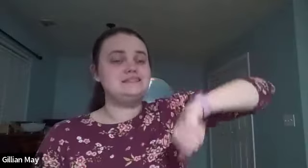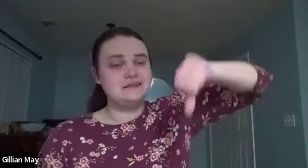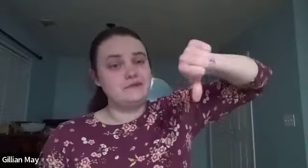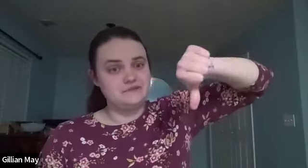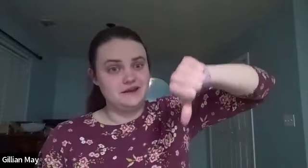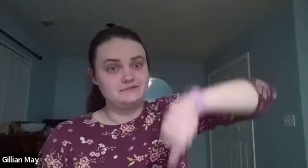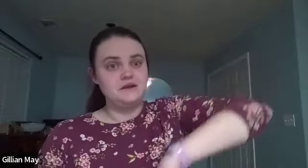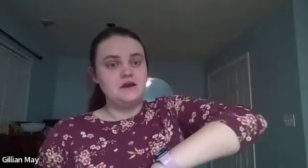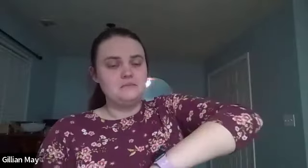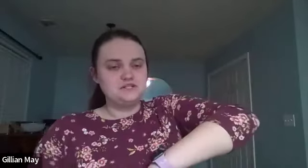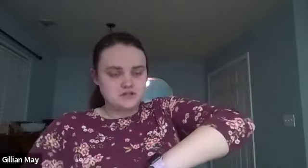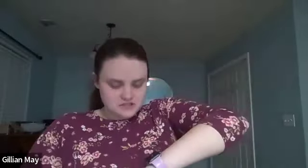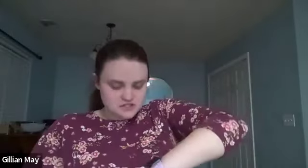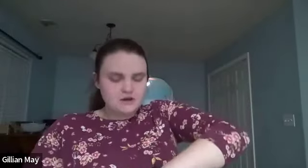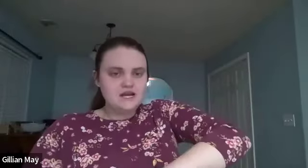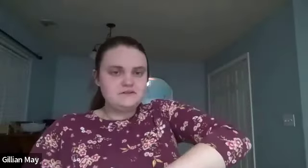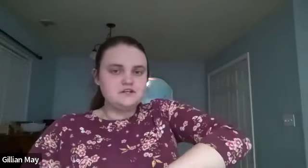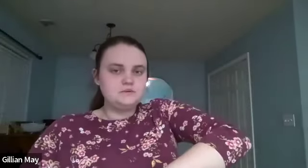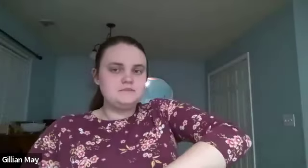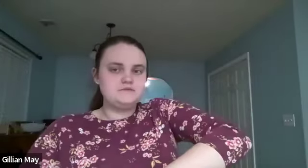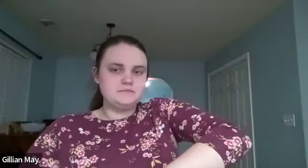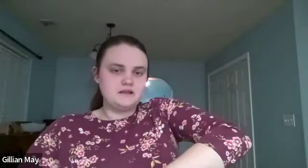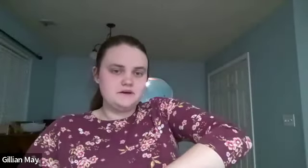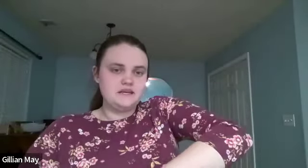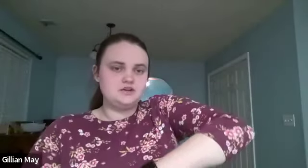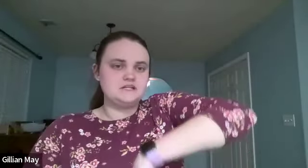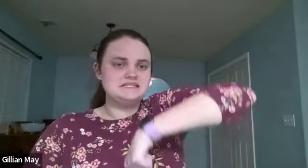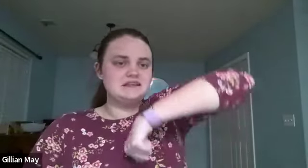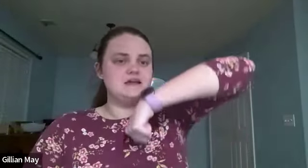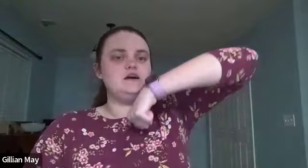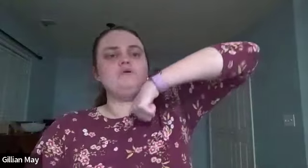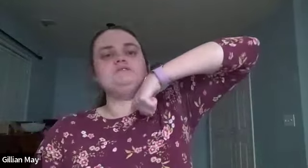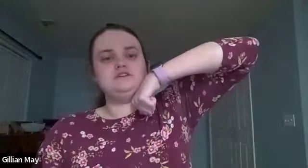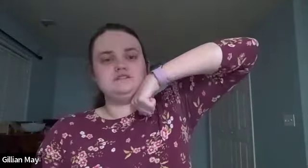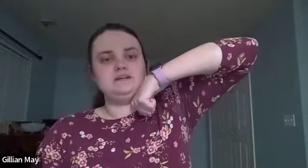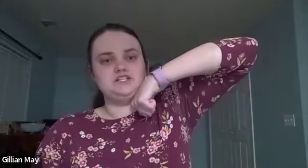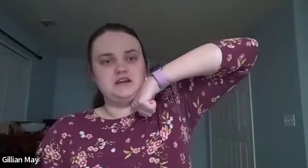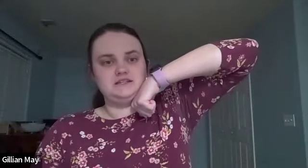it's a thumbs down, but you're going to start kind of a little bit above your belly button, and you're going to slide it up almost like you're zipping a jacket.